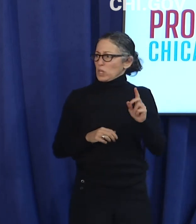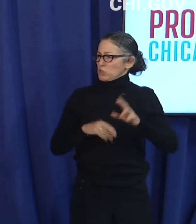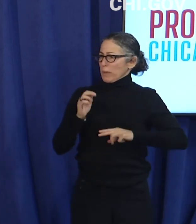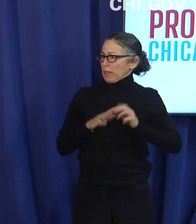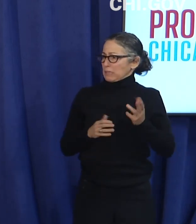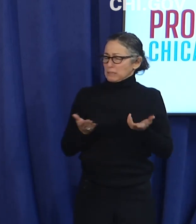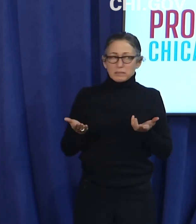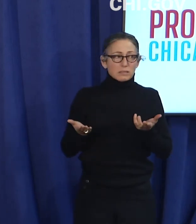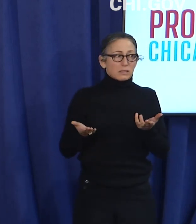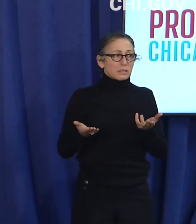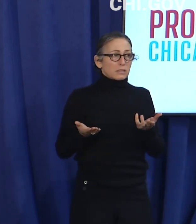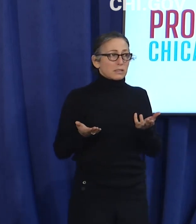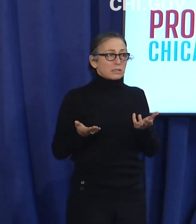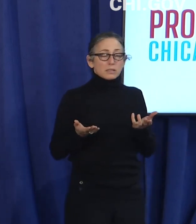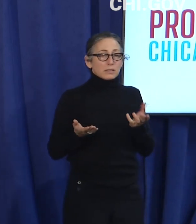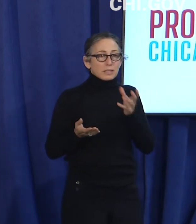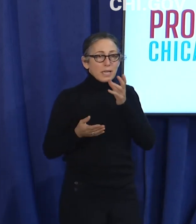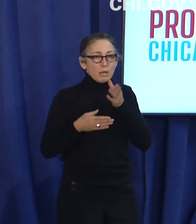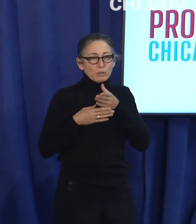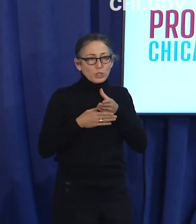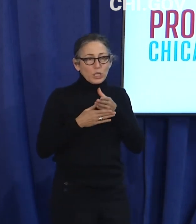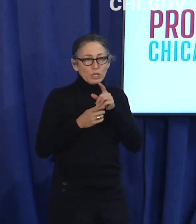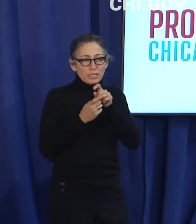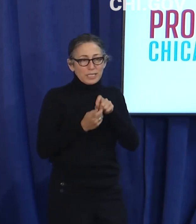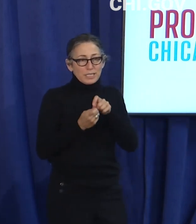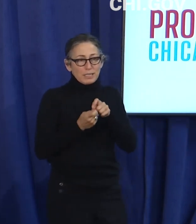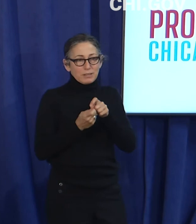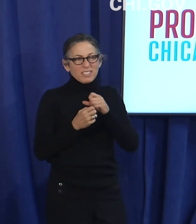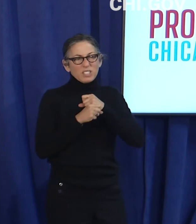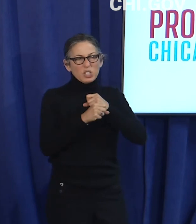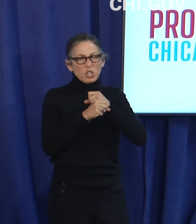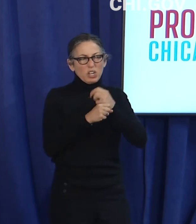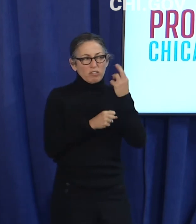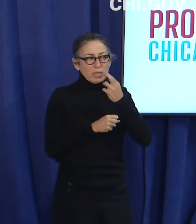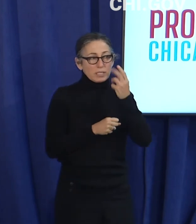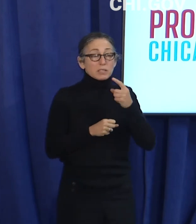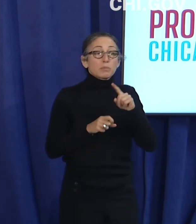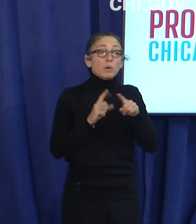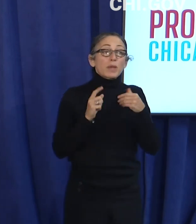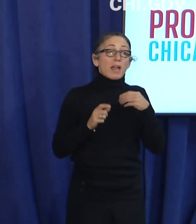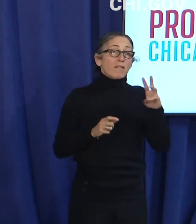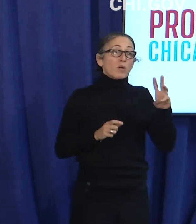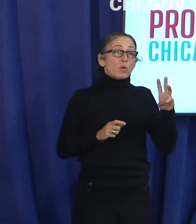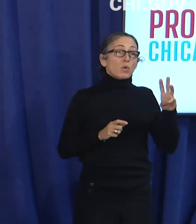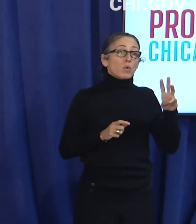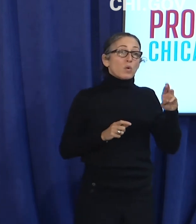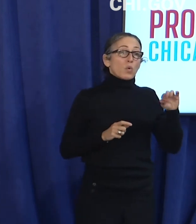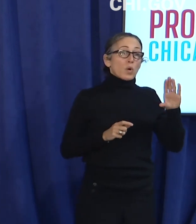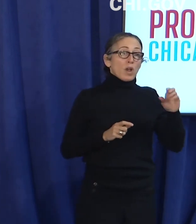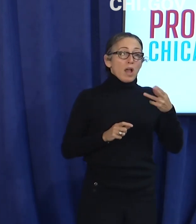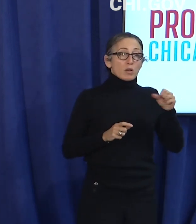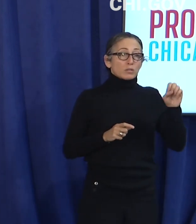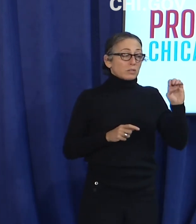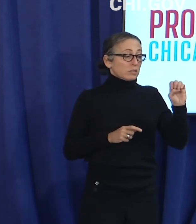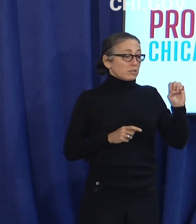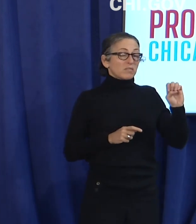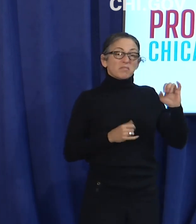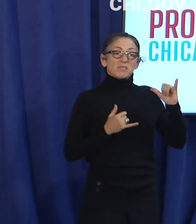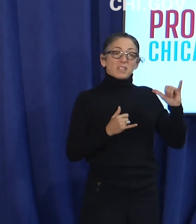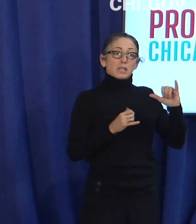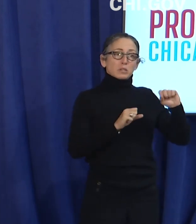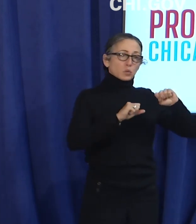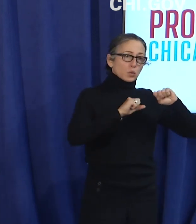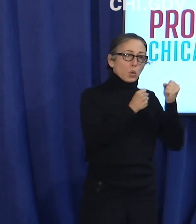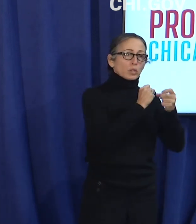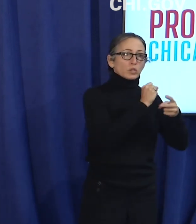Oh, we don't share the details of it for security reasons, but we have a warehouse that is set up and has has a